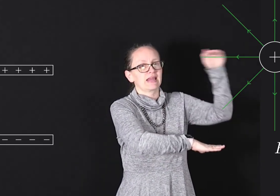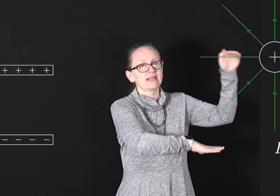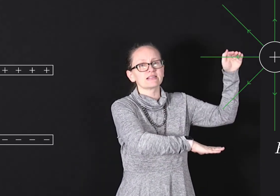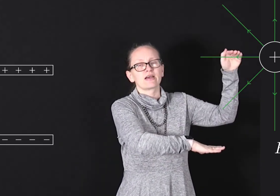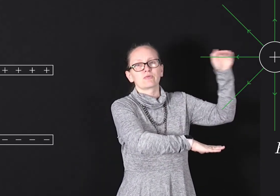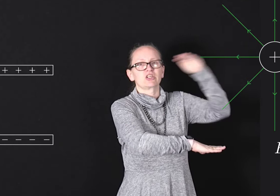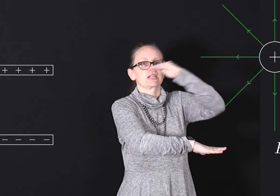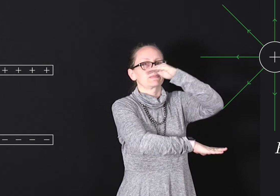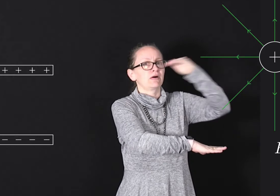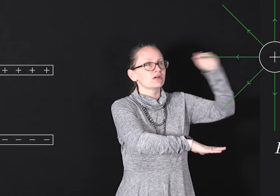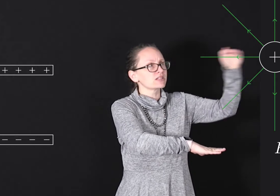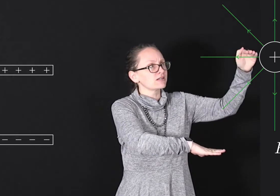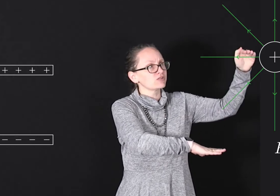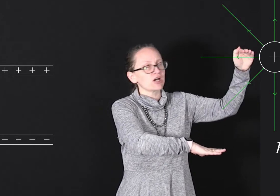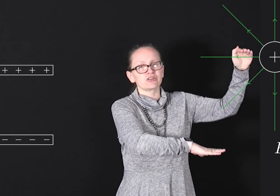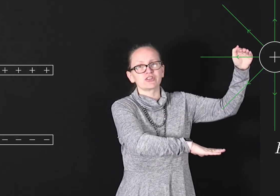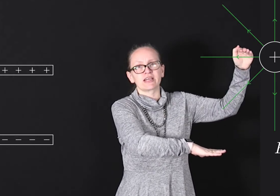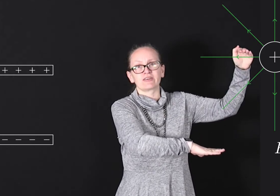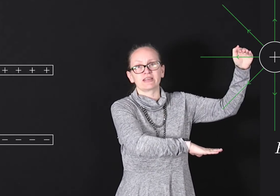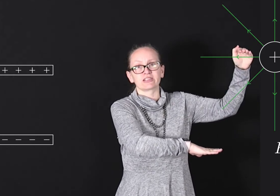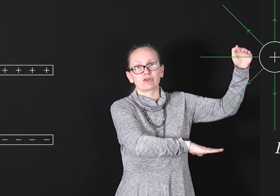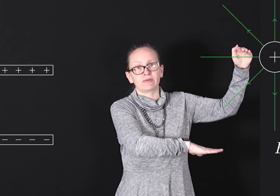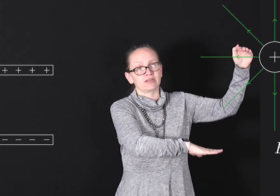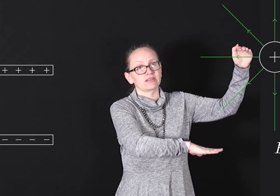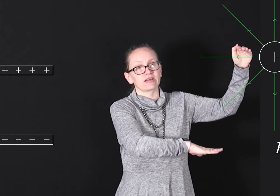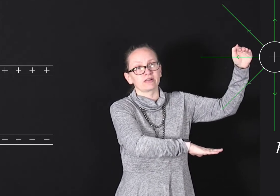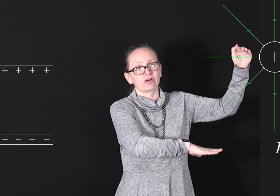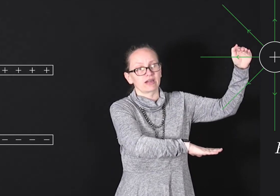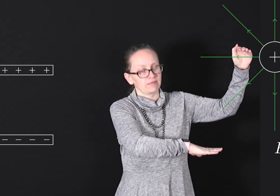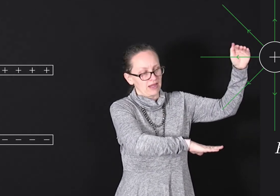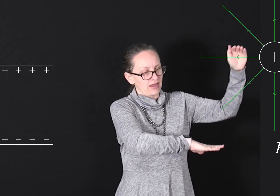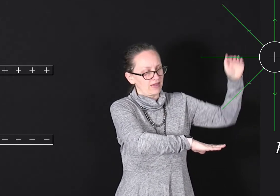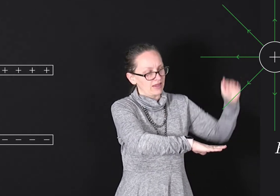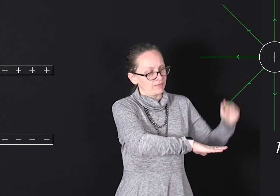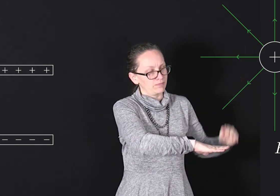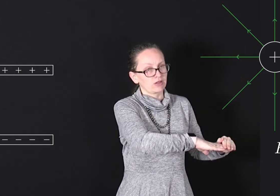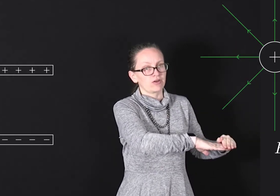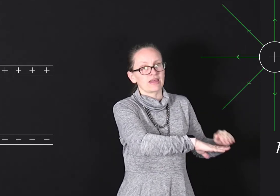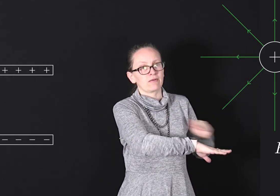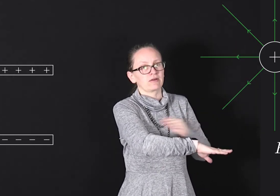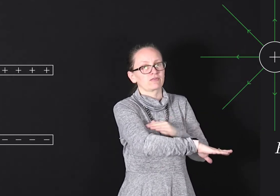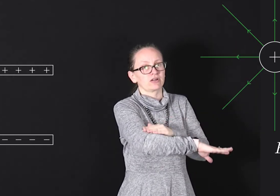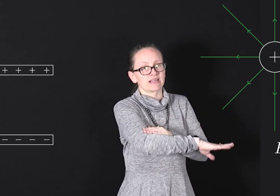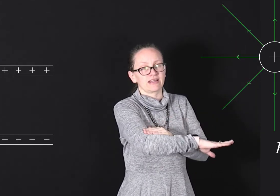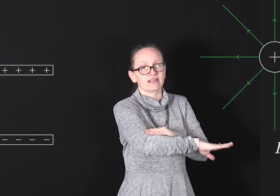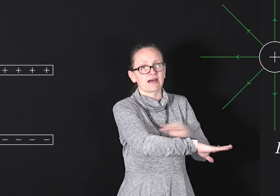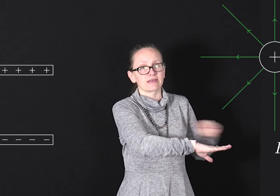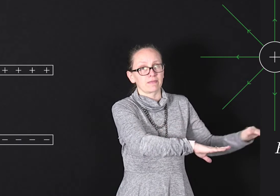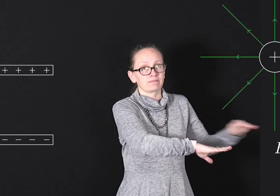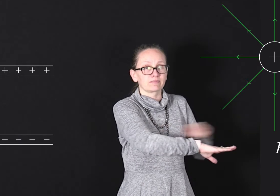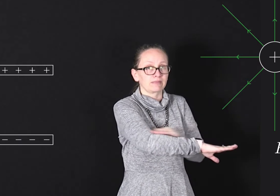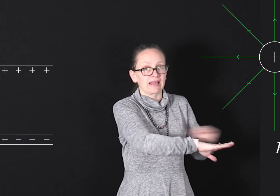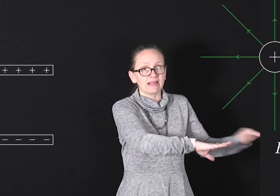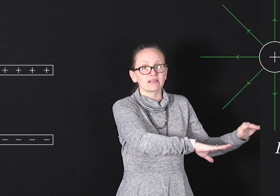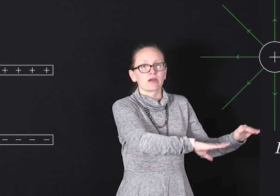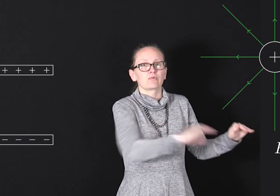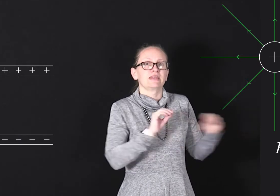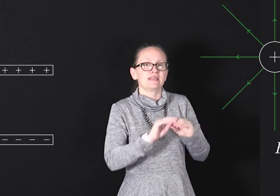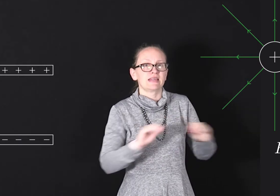plate which has positive charges evenly distributed along it, and then below that we've got another plate with